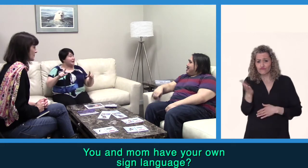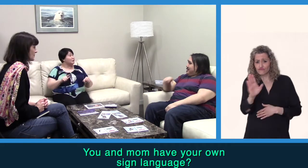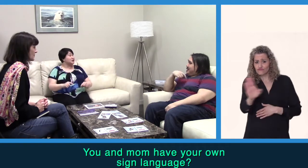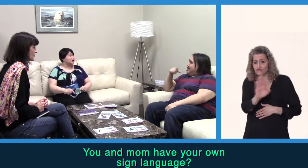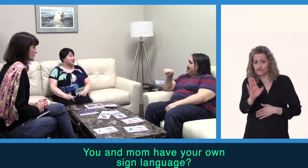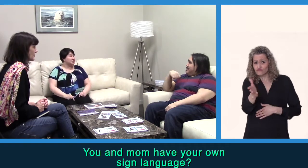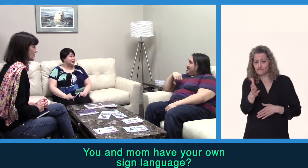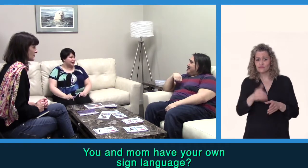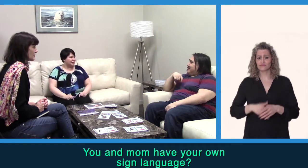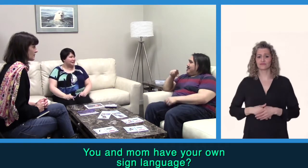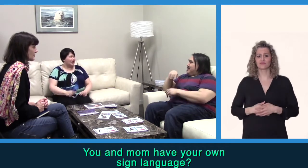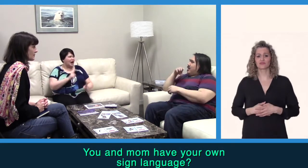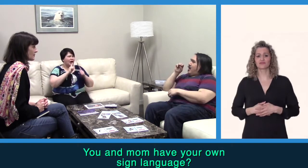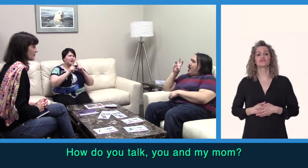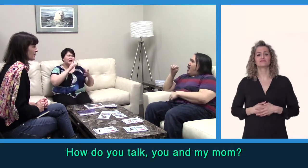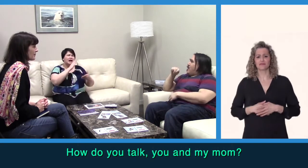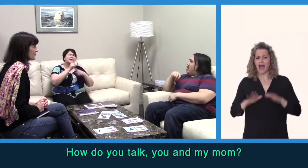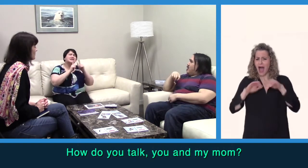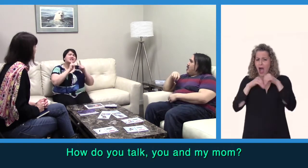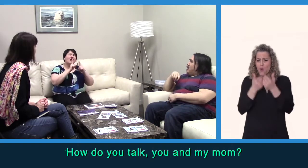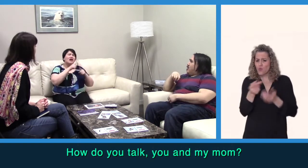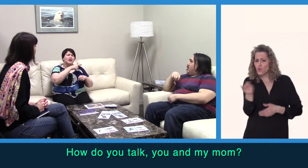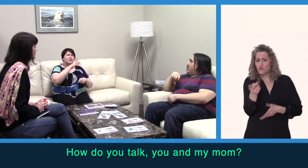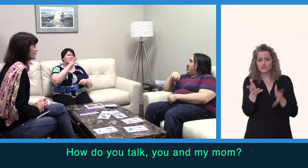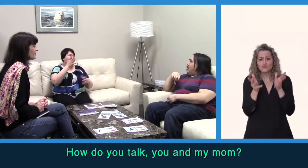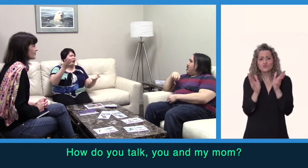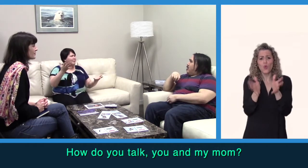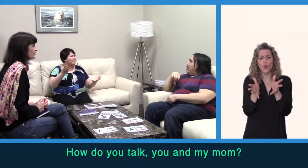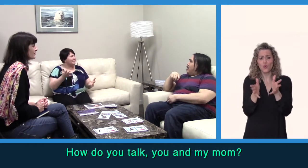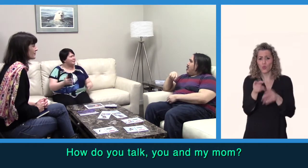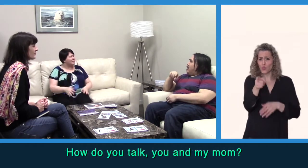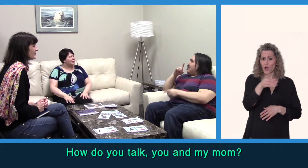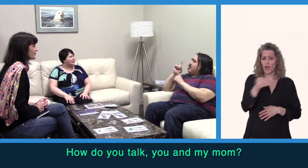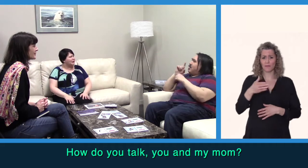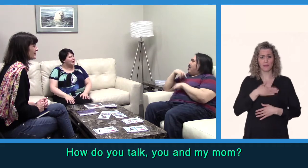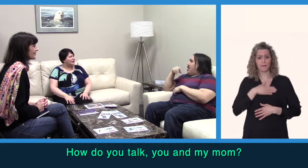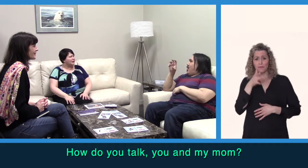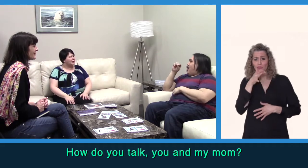sign language. How do you guys talk, you and Mom?